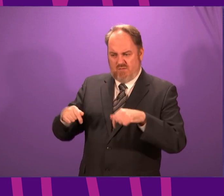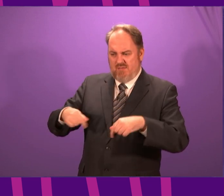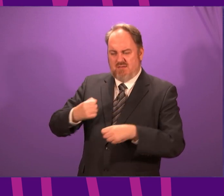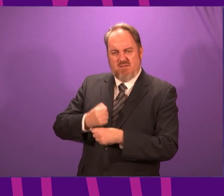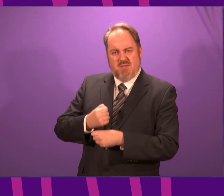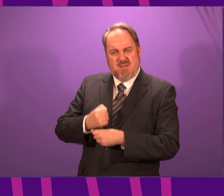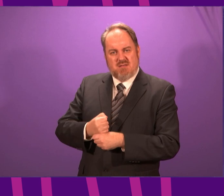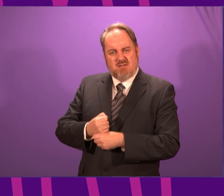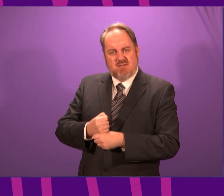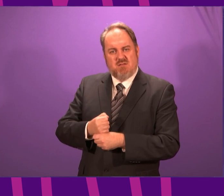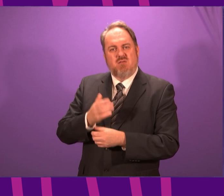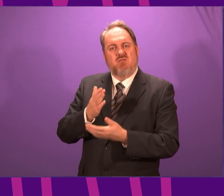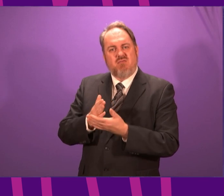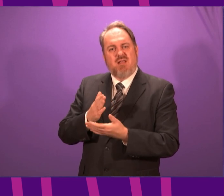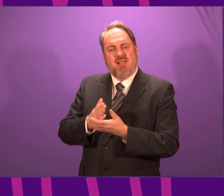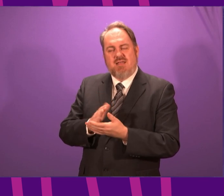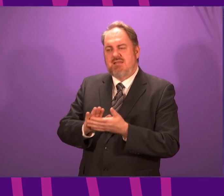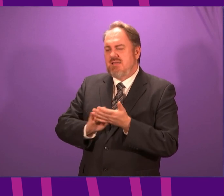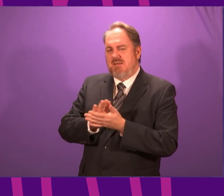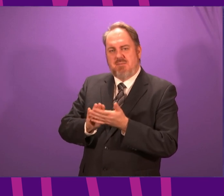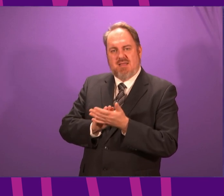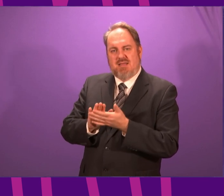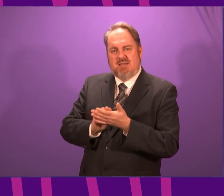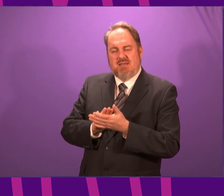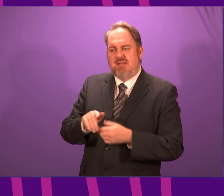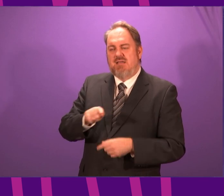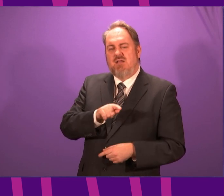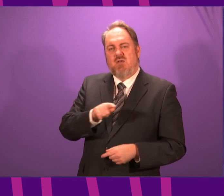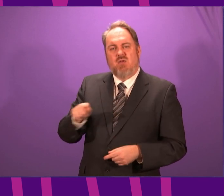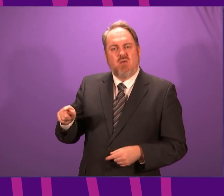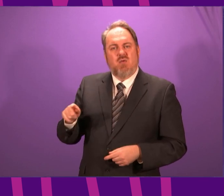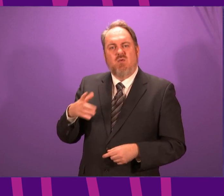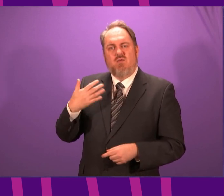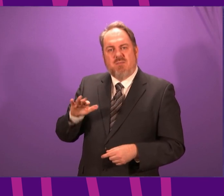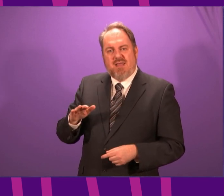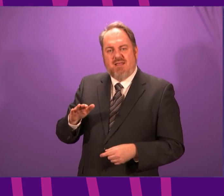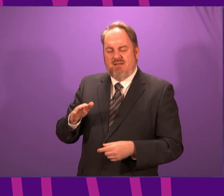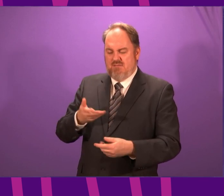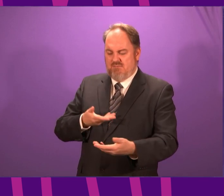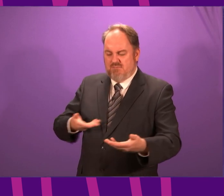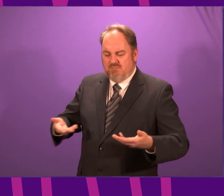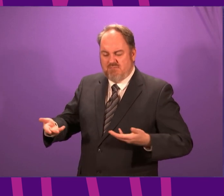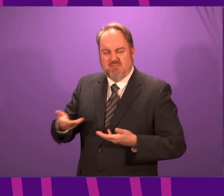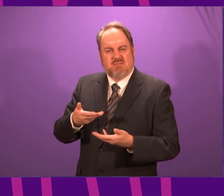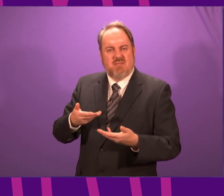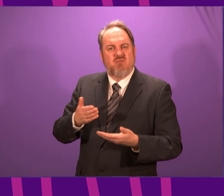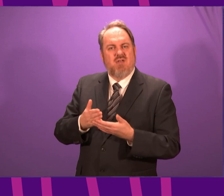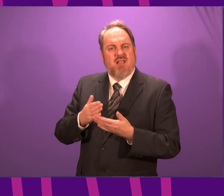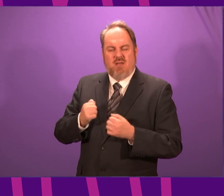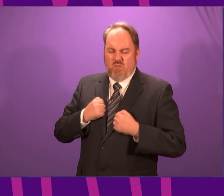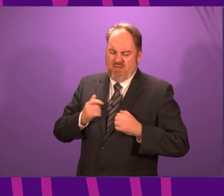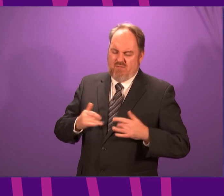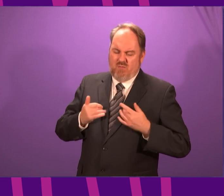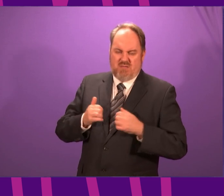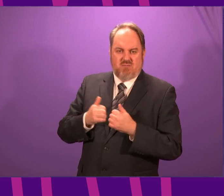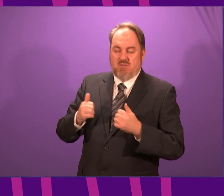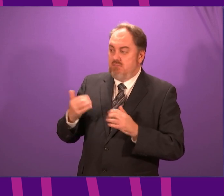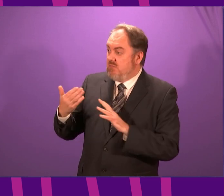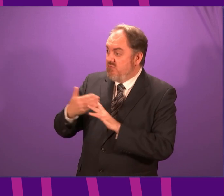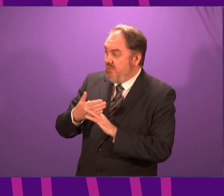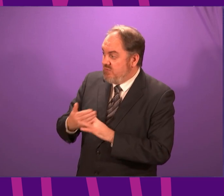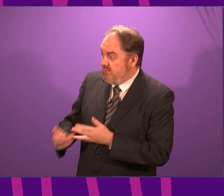a substitute for public and parliamentary debate, scrutiny and interrogation. That is our view, of